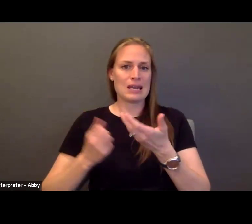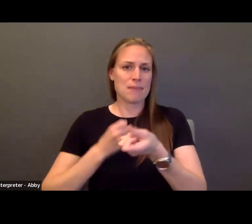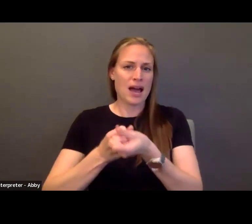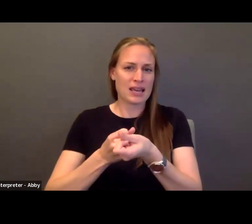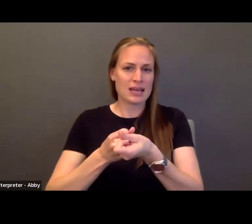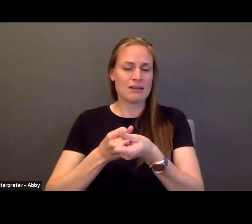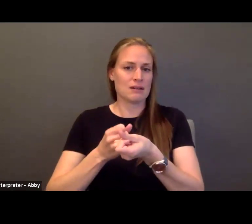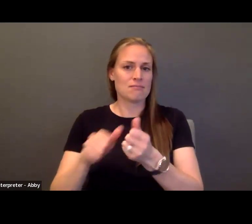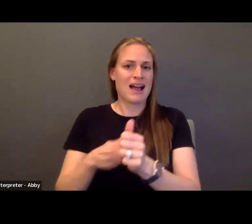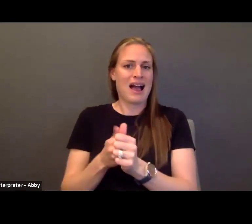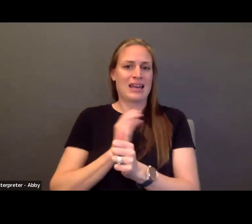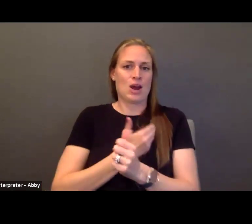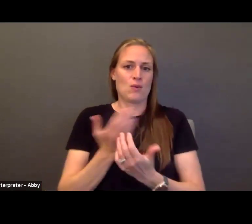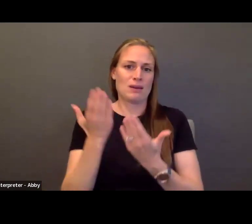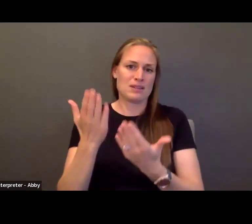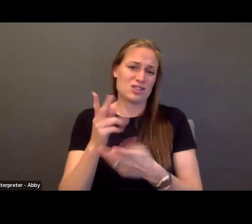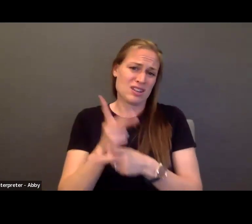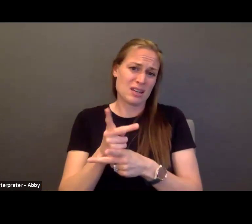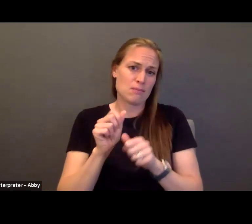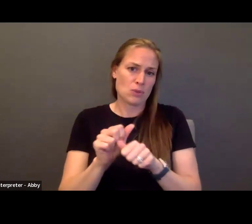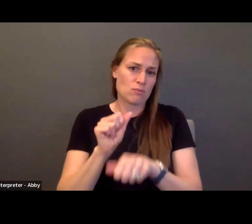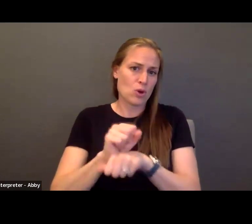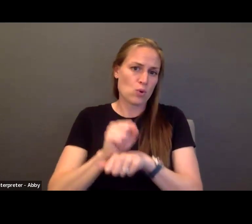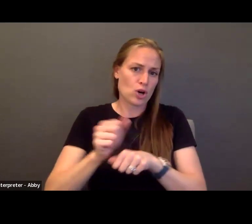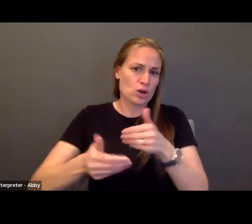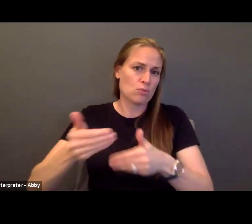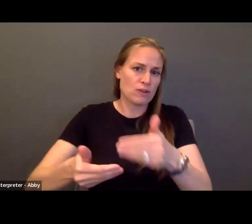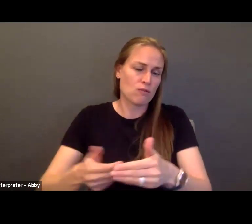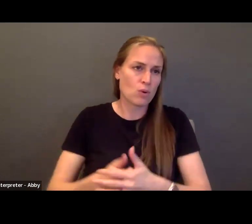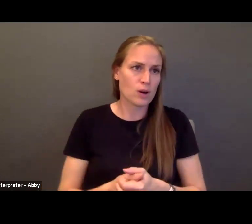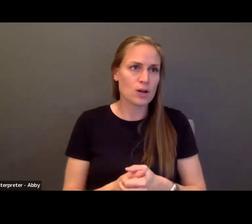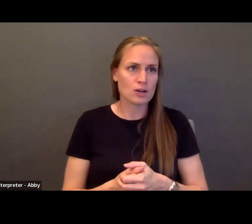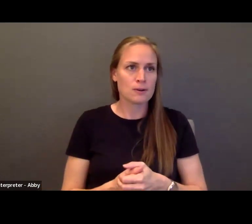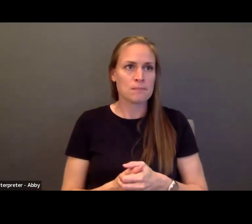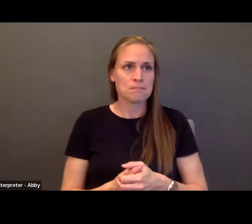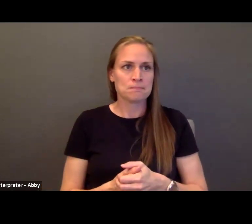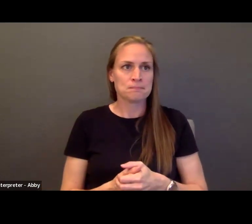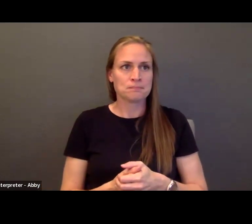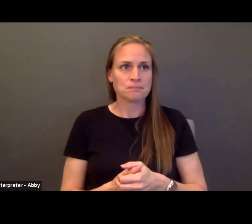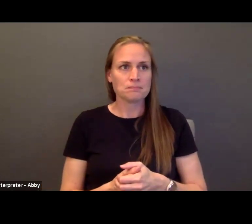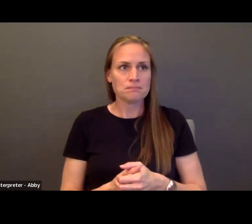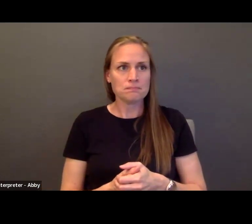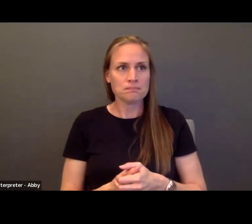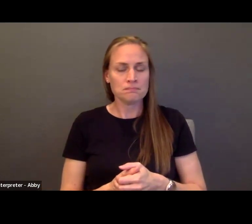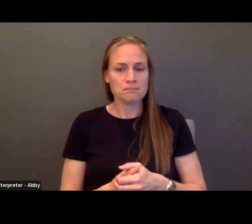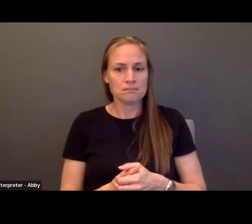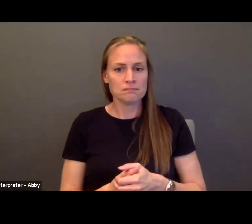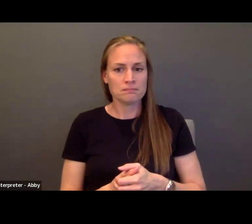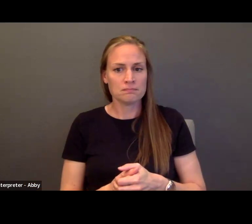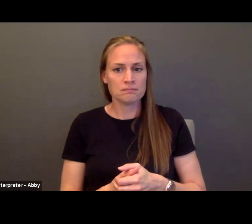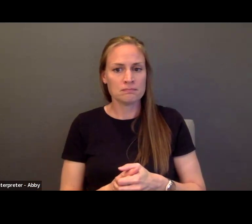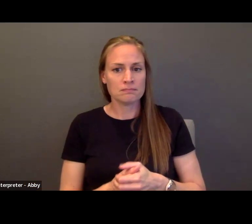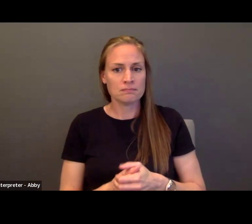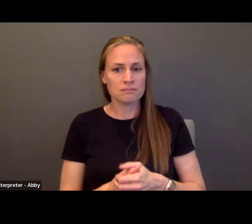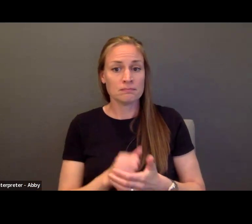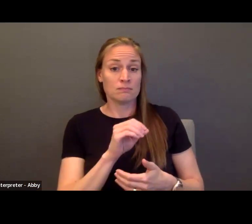recommendations are to keep the work moving forward. So we are tying this to the report, the final report. It sounds like